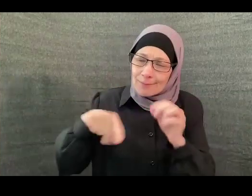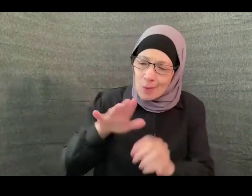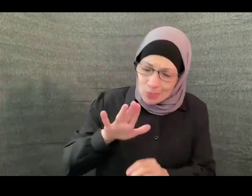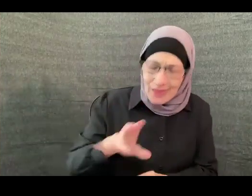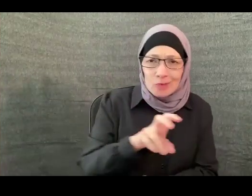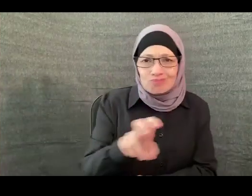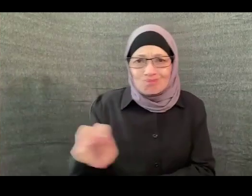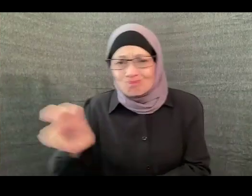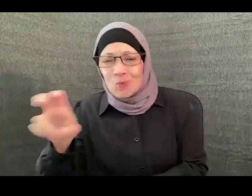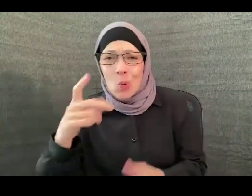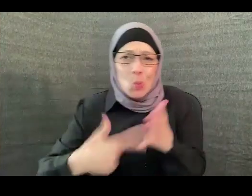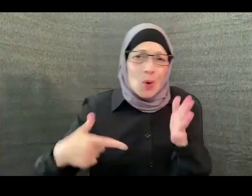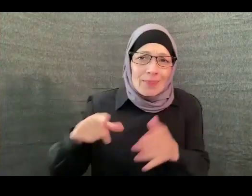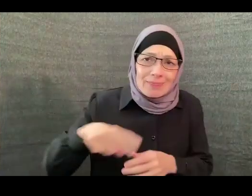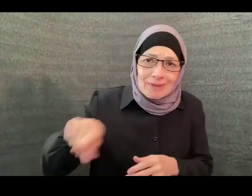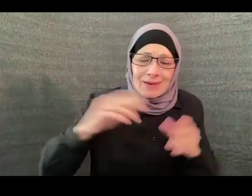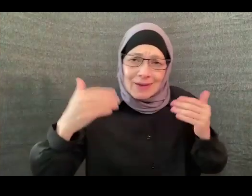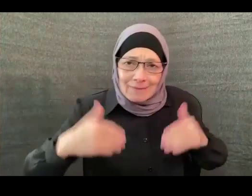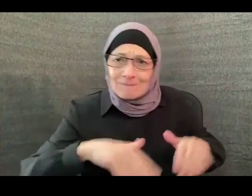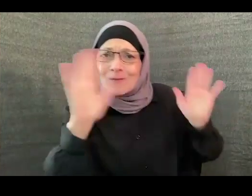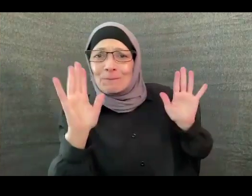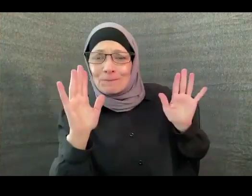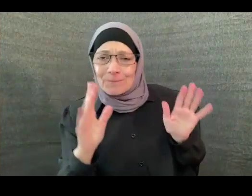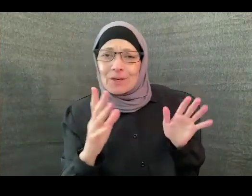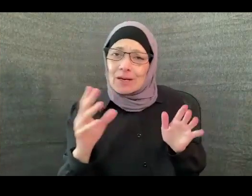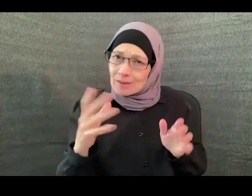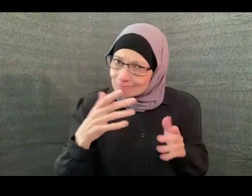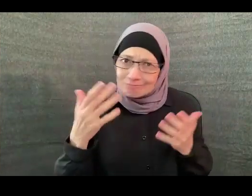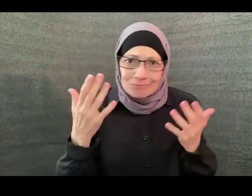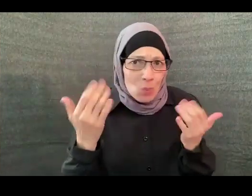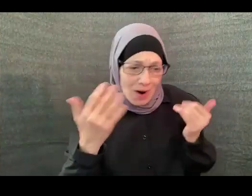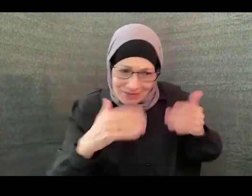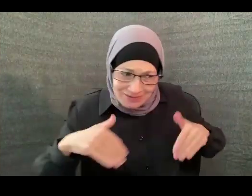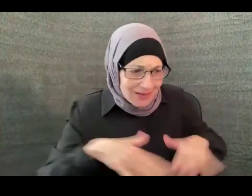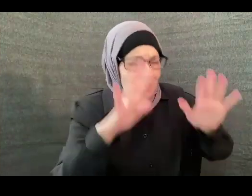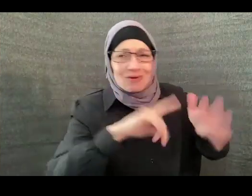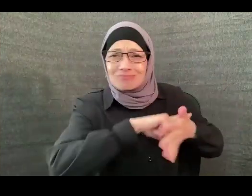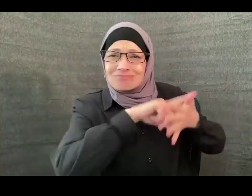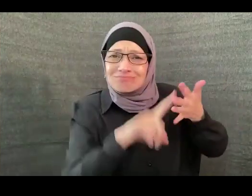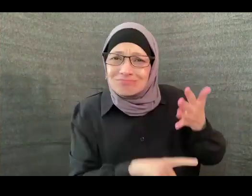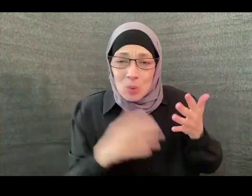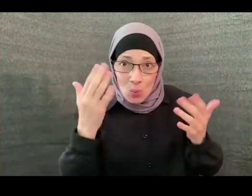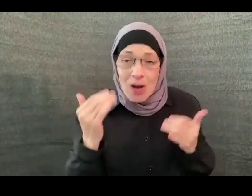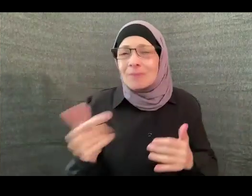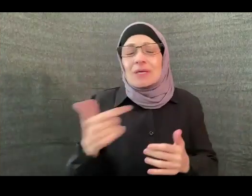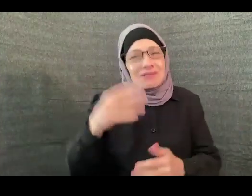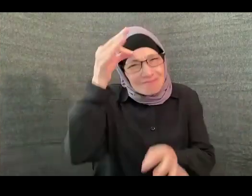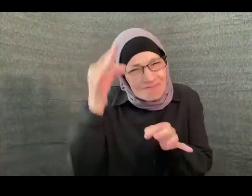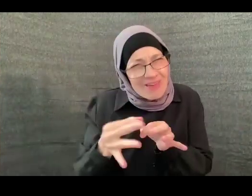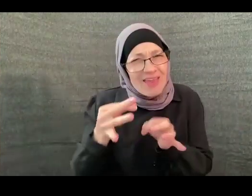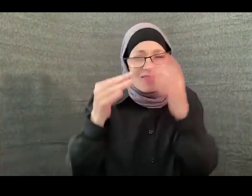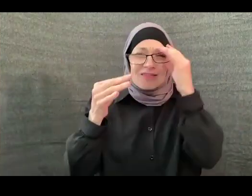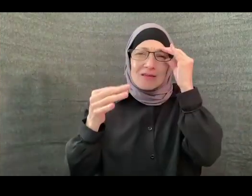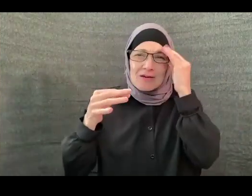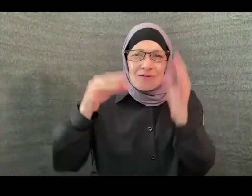on their faith and their willingness to leave everything behind. Some of